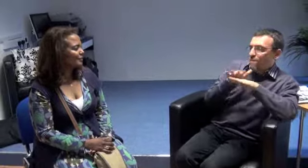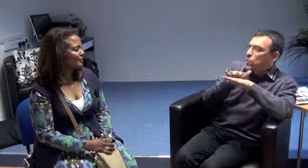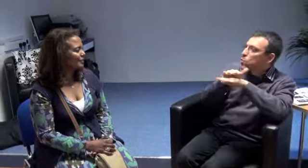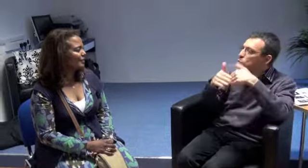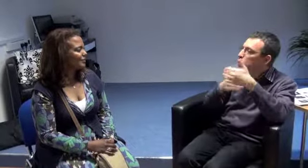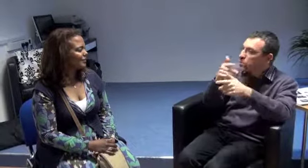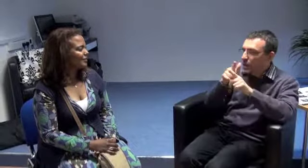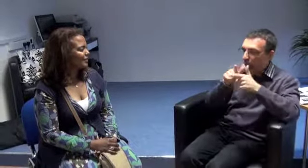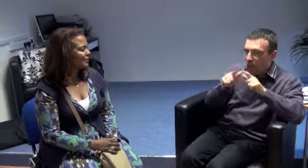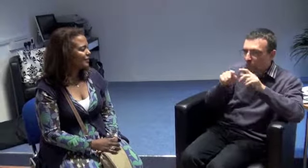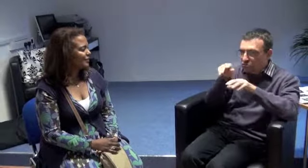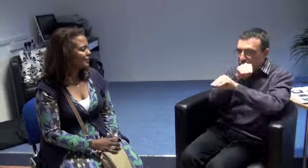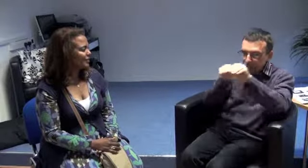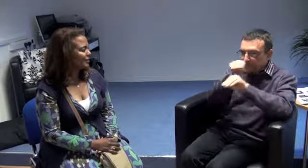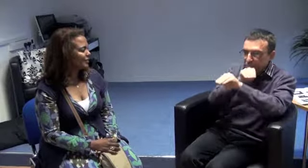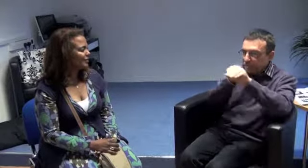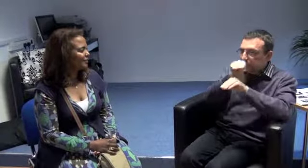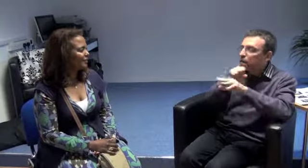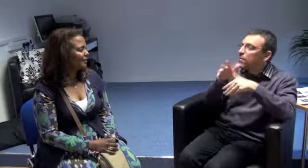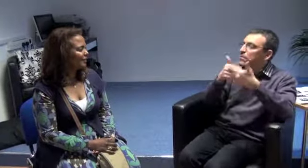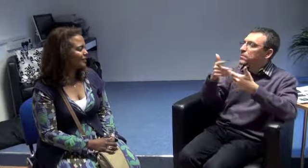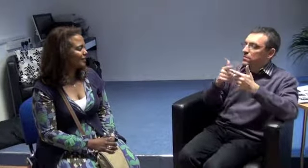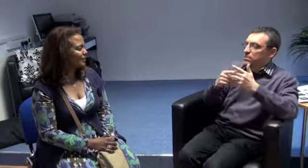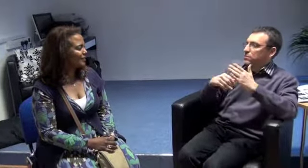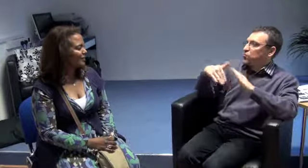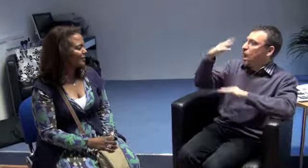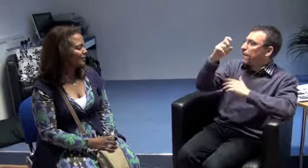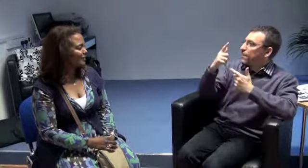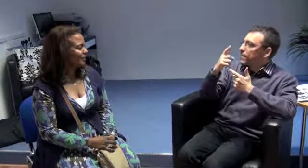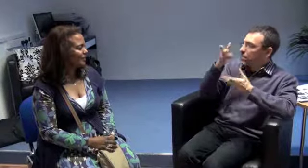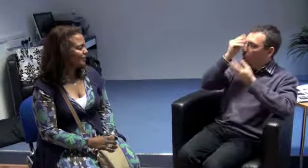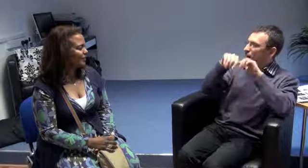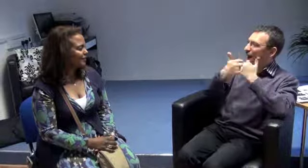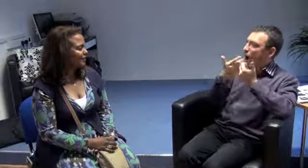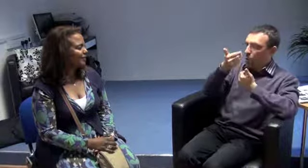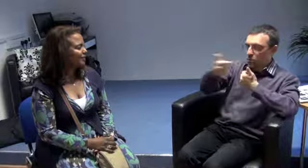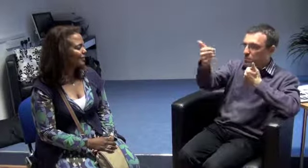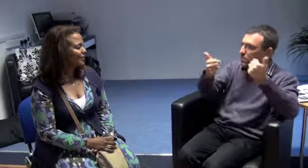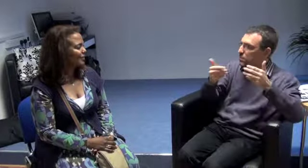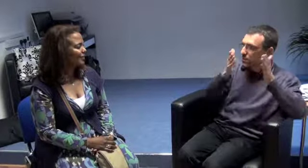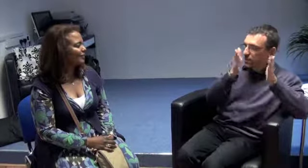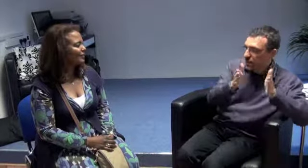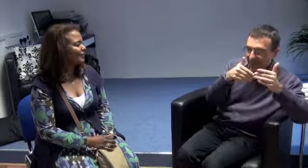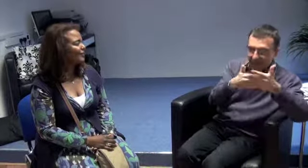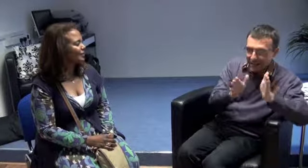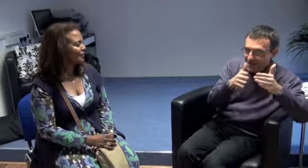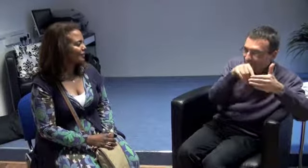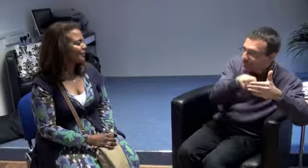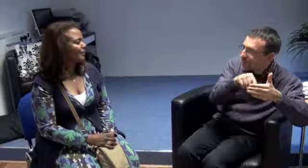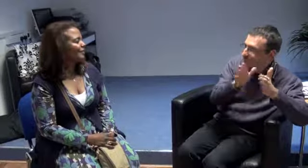I did used to get confused between all the languages. But as I've grown up, I've learned how to separate them. It's like